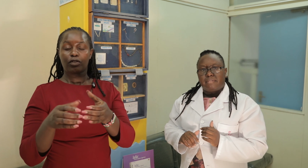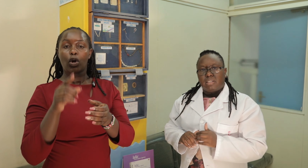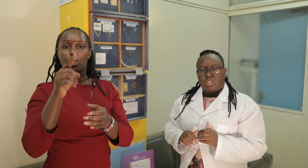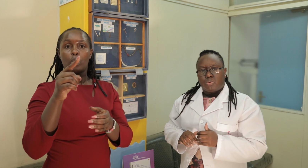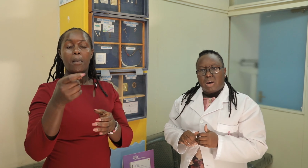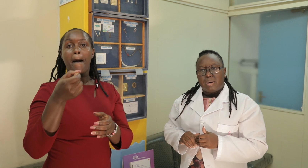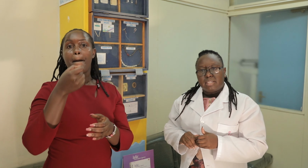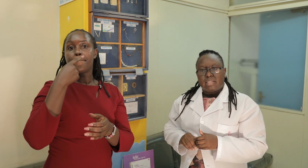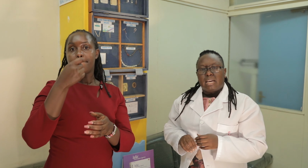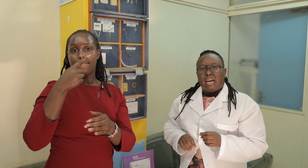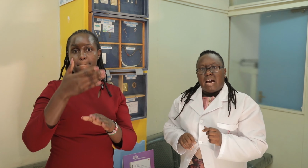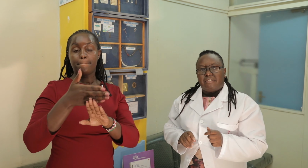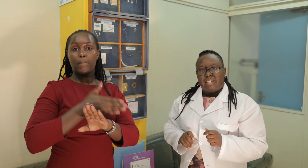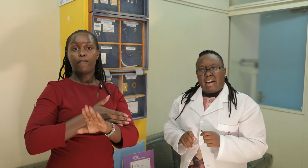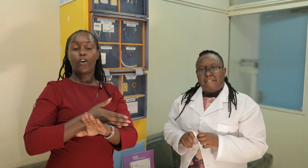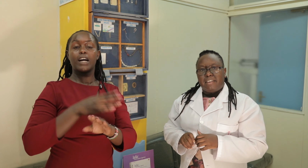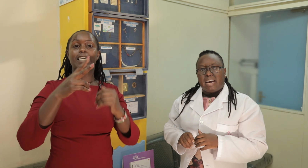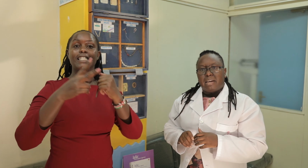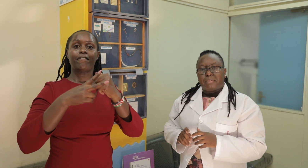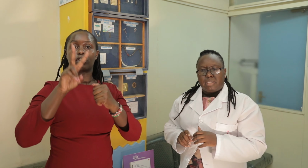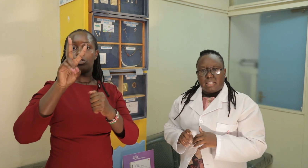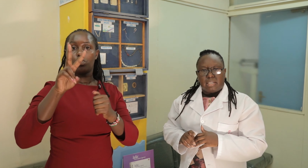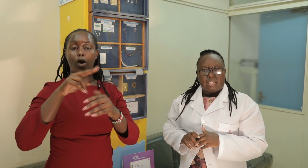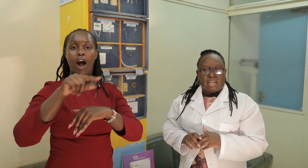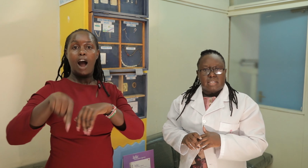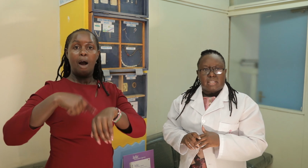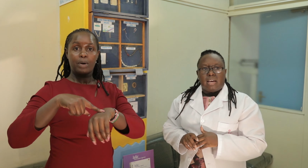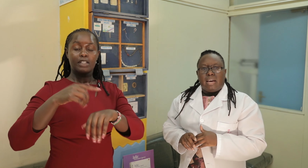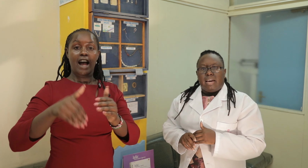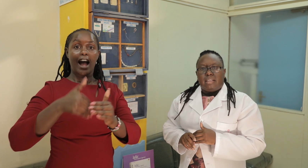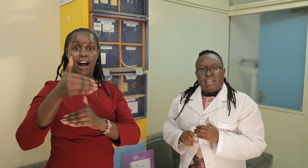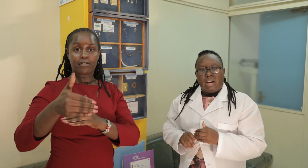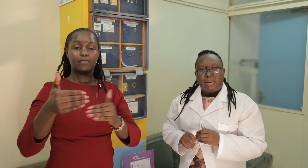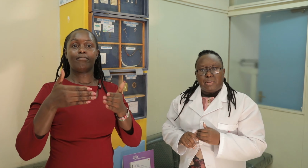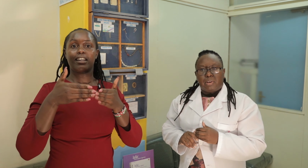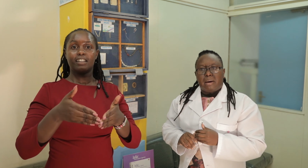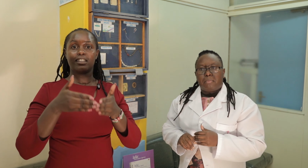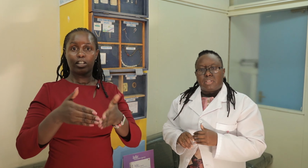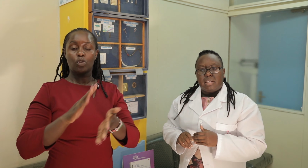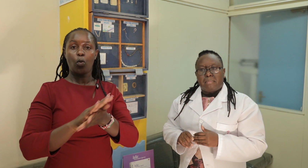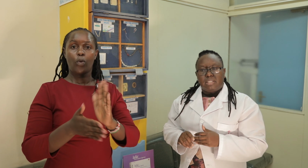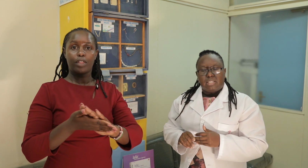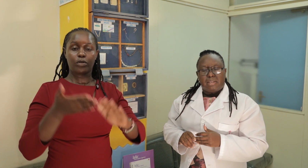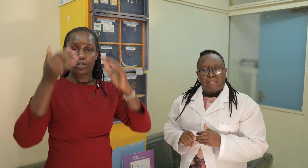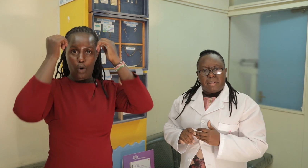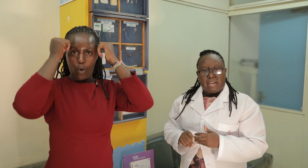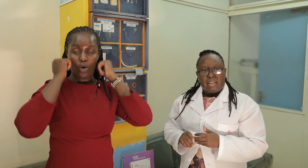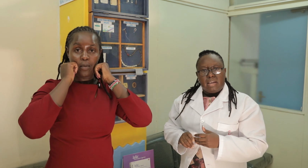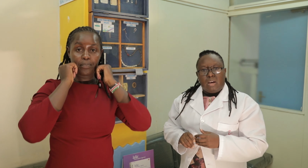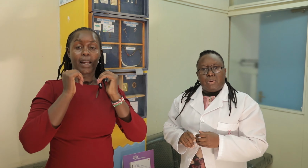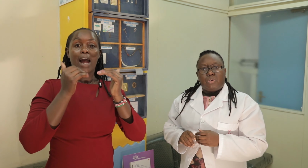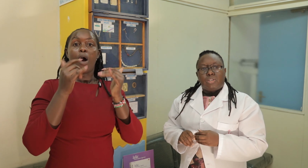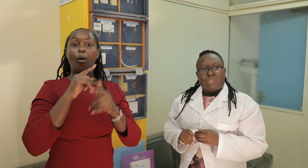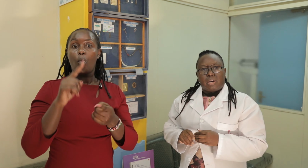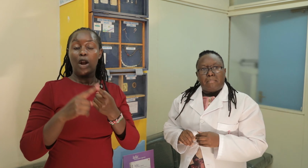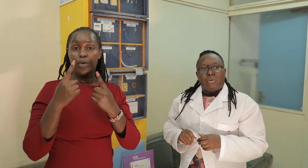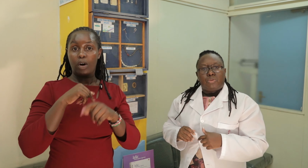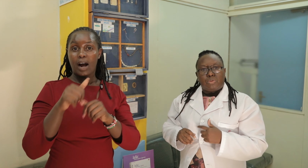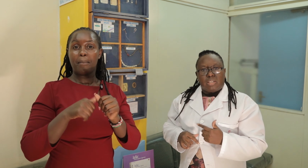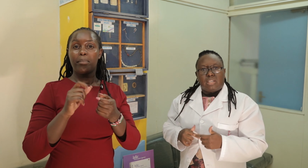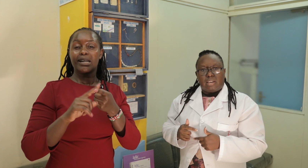before 72 hours after having unprotected sex. And here when we talk about the emergency pill, we don't